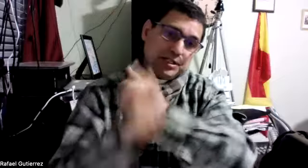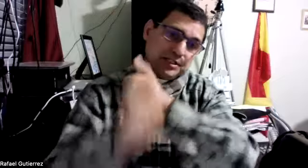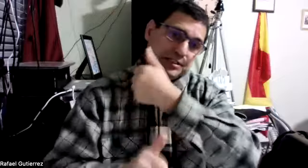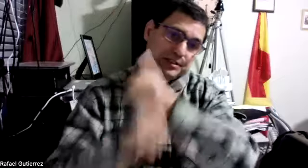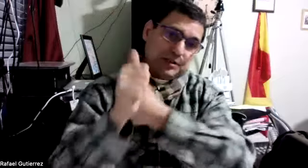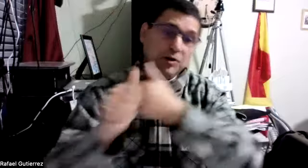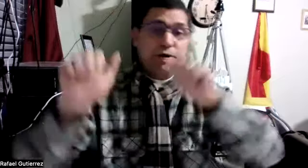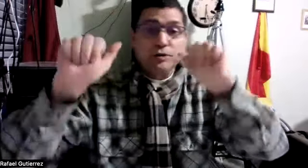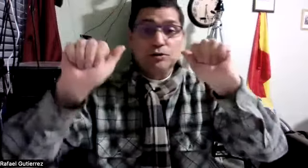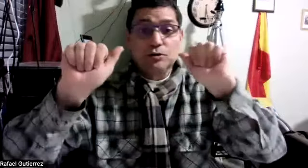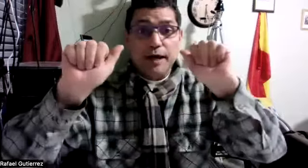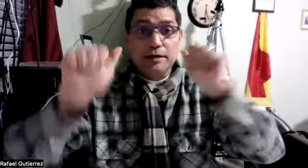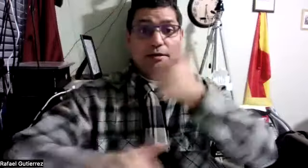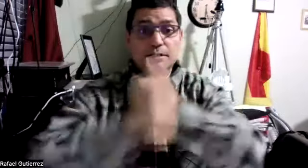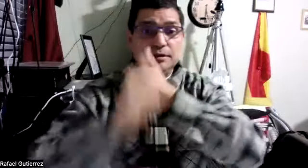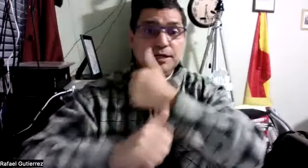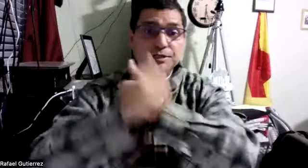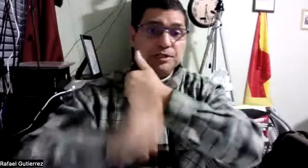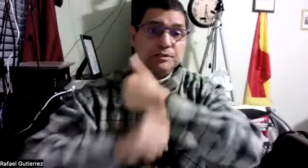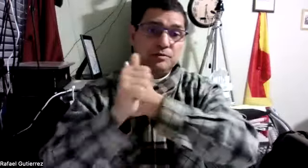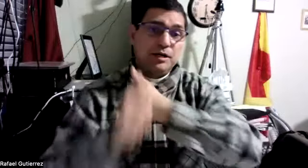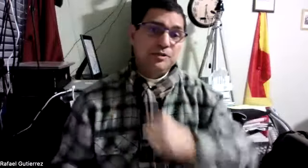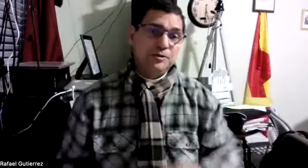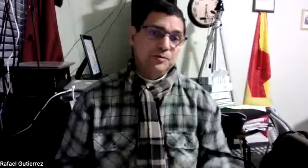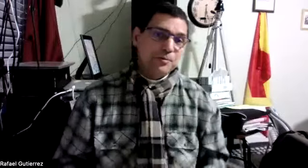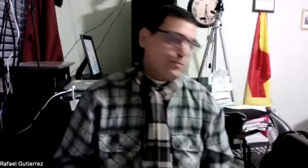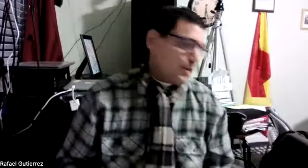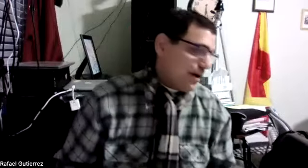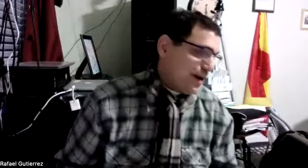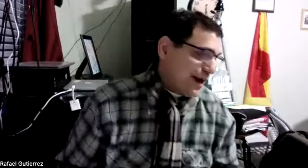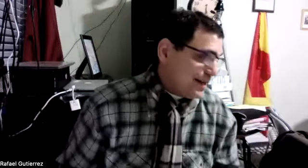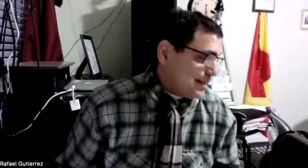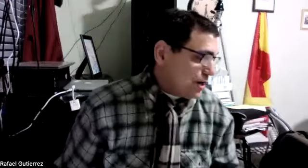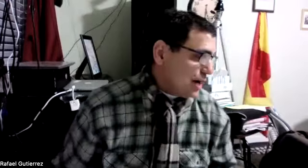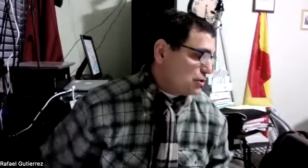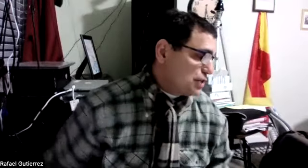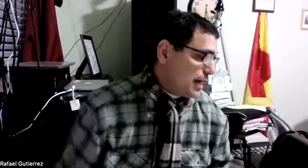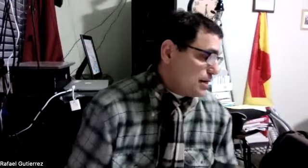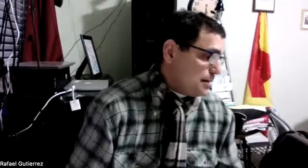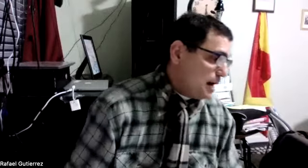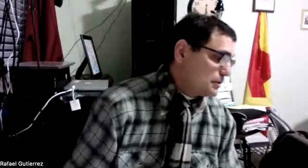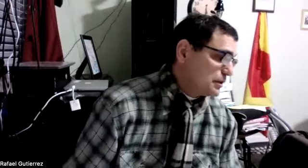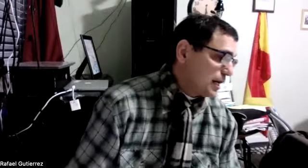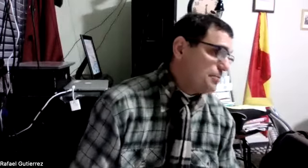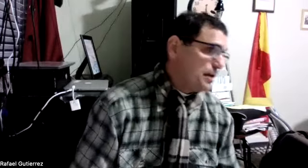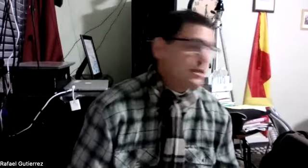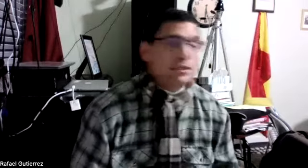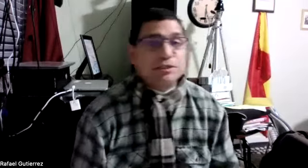Dangerous. Or you can do 2A. Dangerous. That's what I do. Okay. So how do you say mountain climbing is